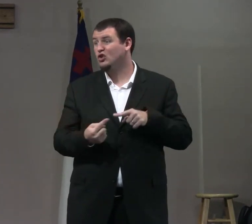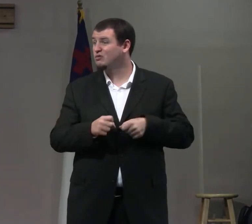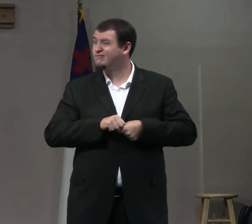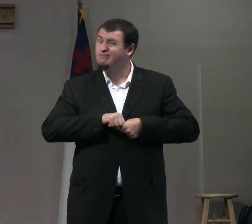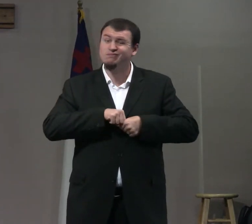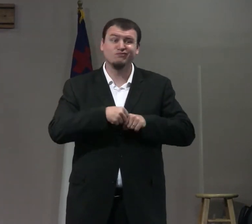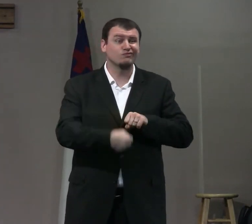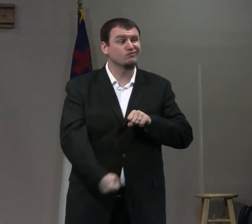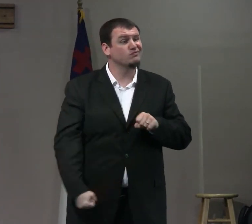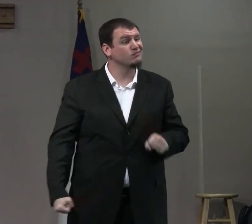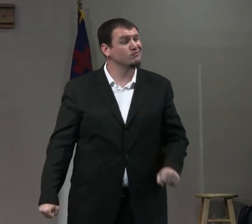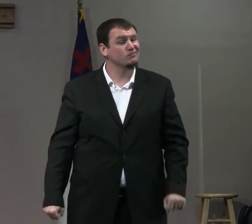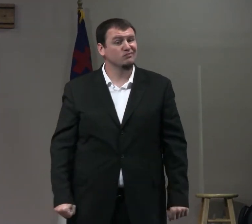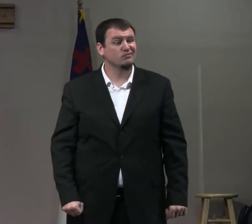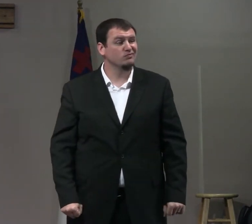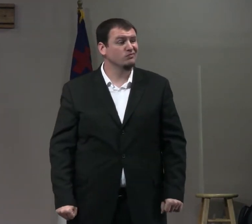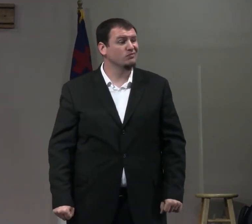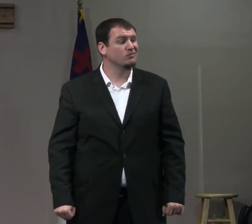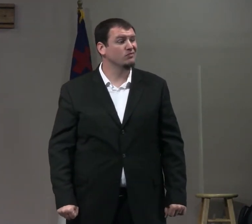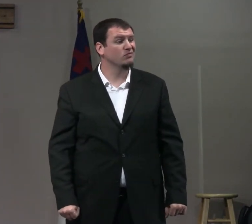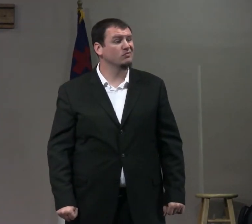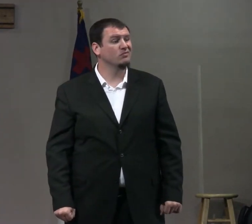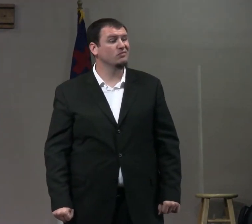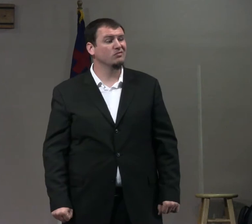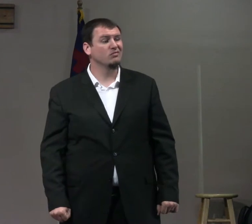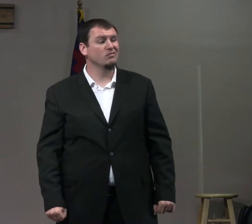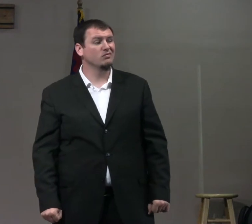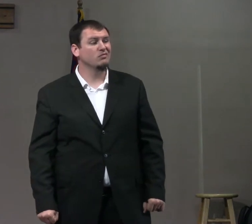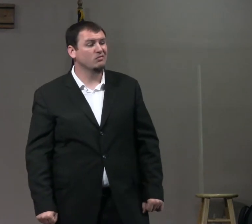But you know, a lot of people were hurt from them.